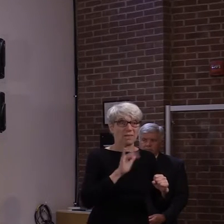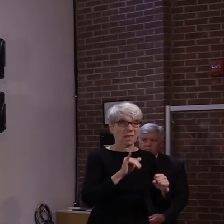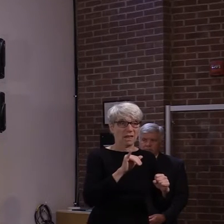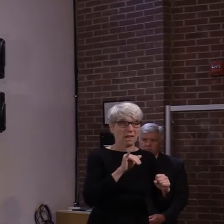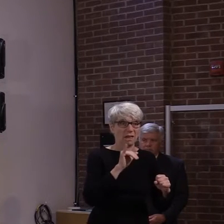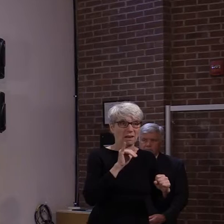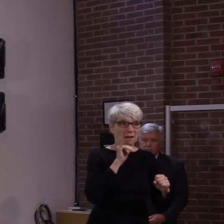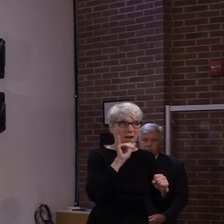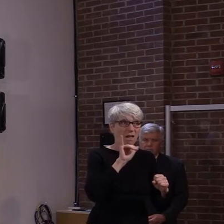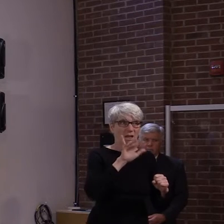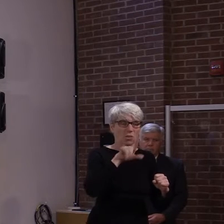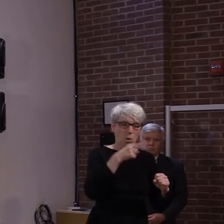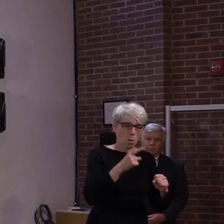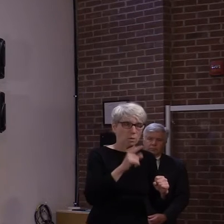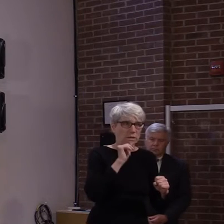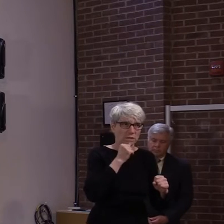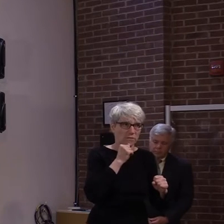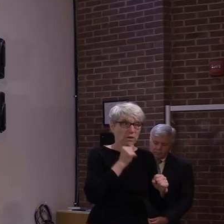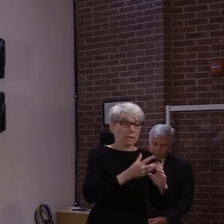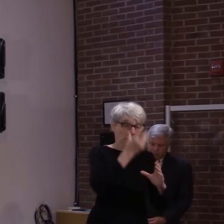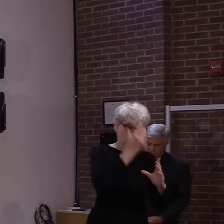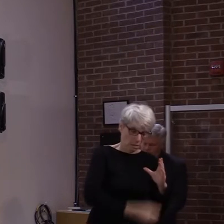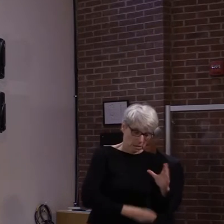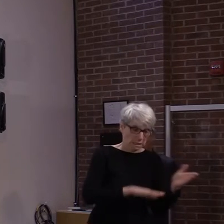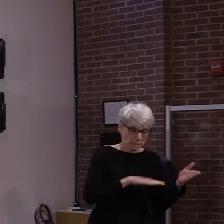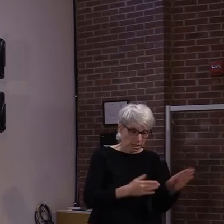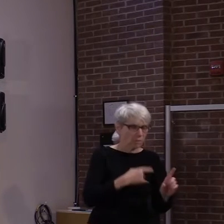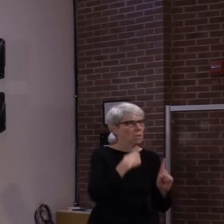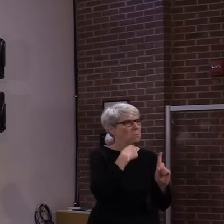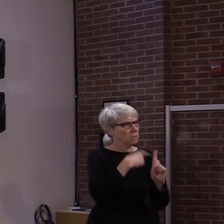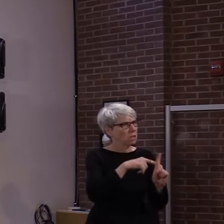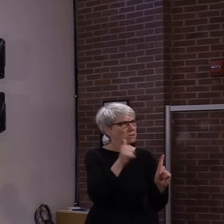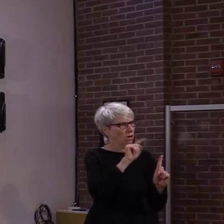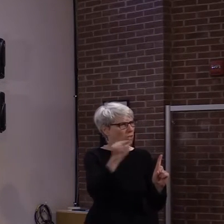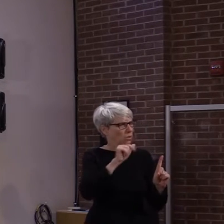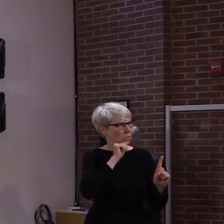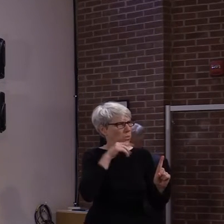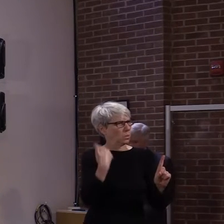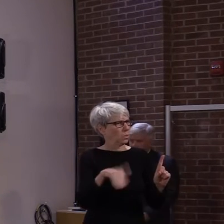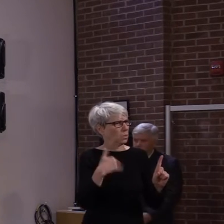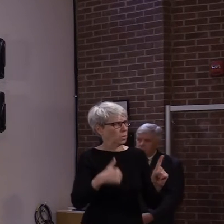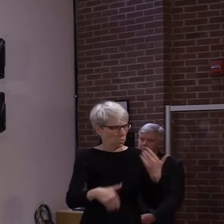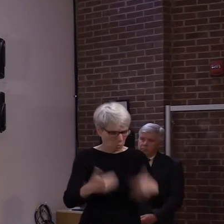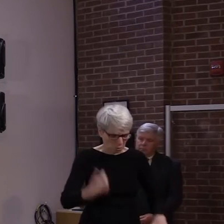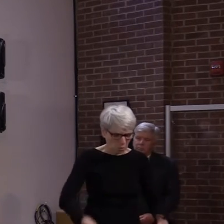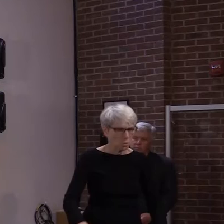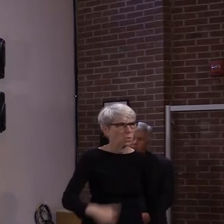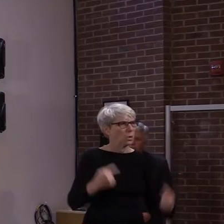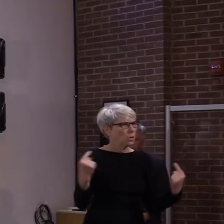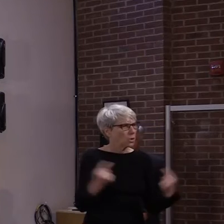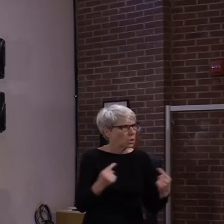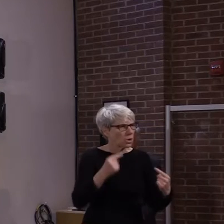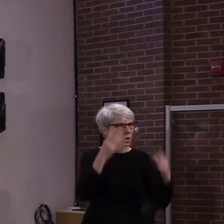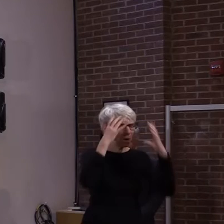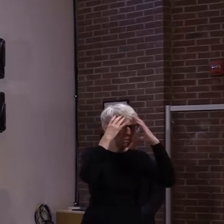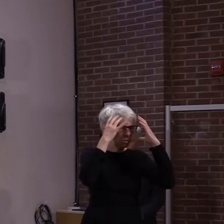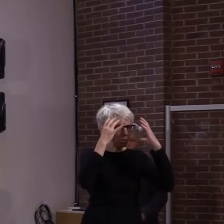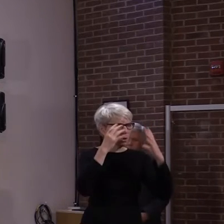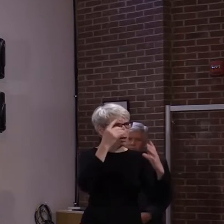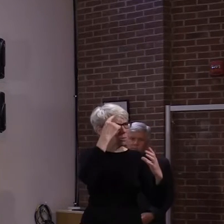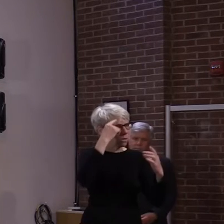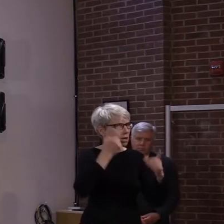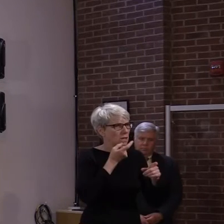the casualties. Many were hurt, and there is much in terms